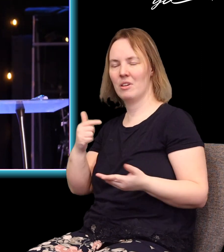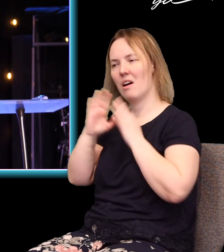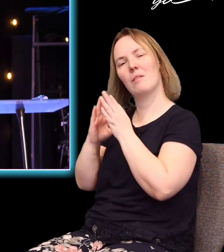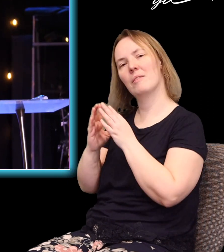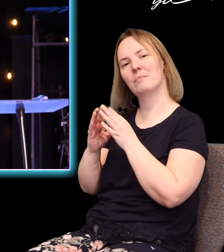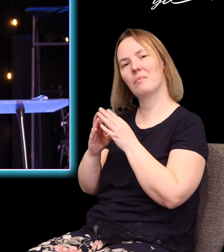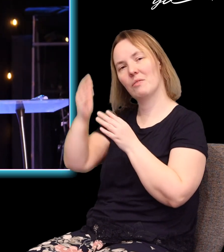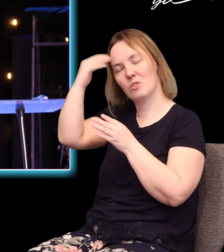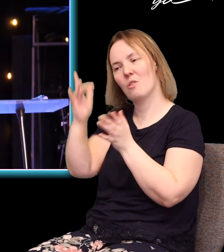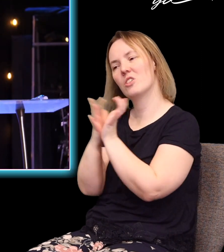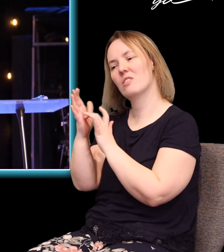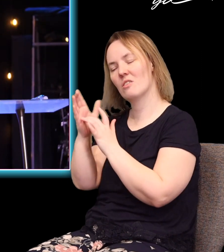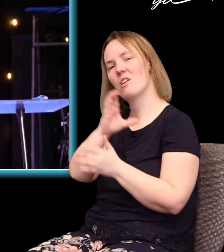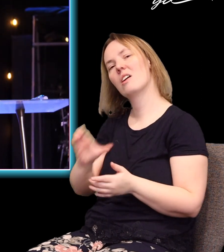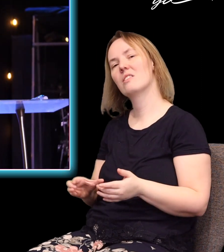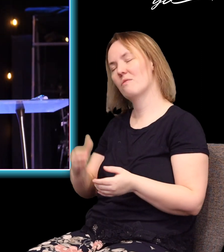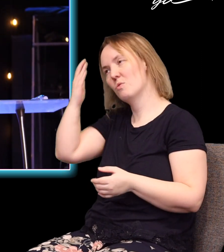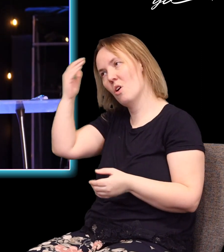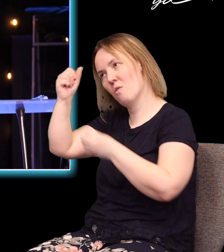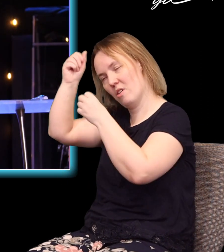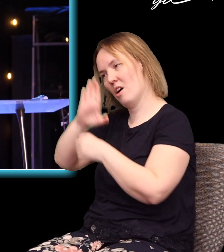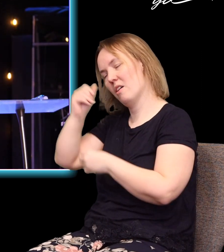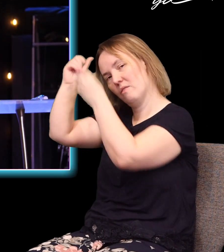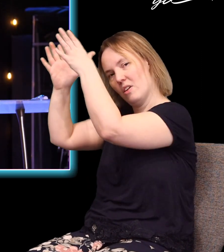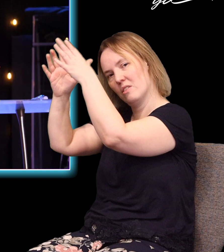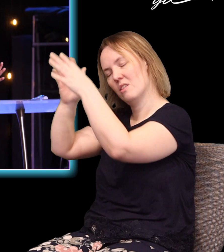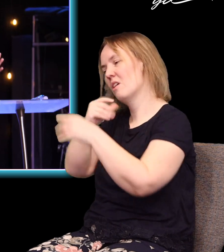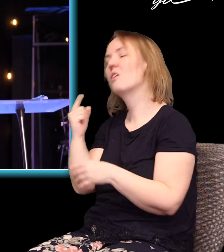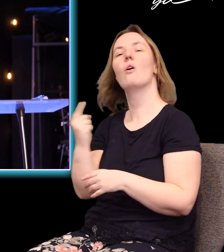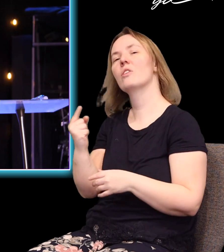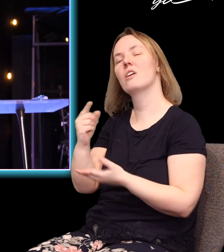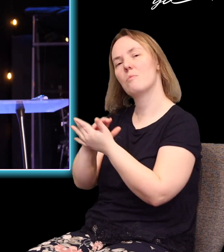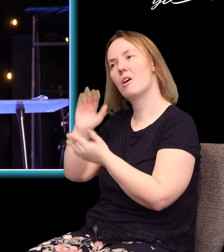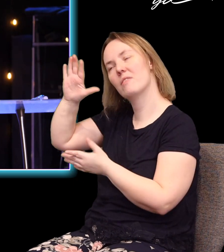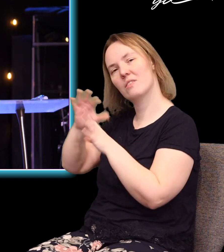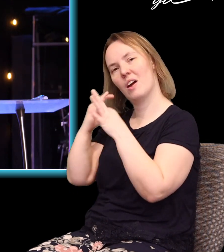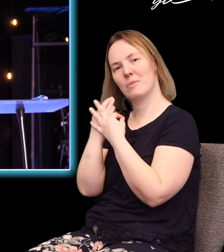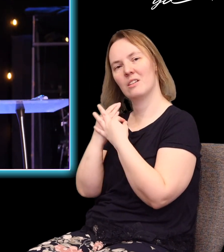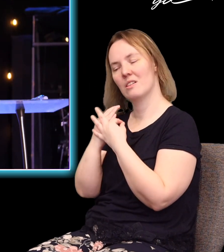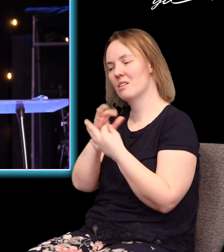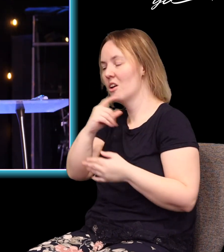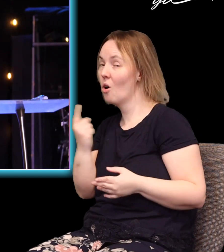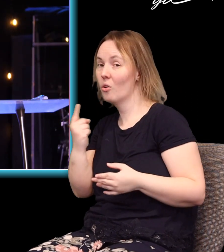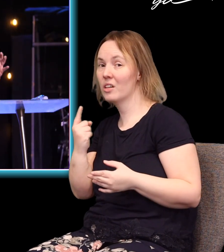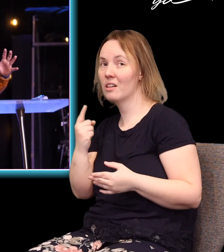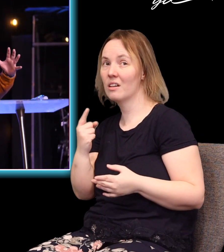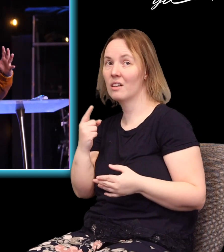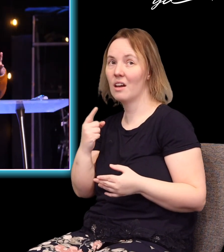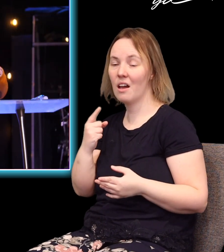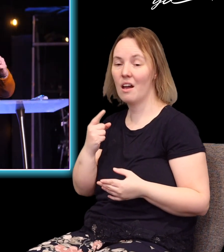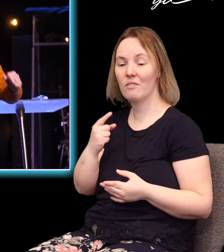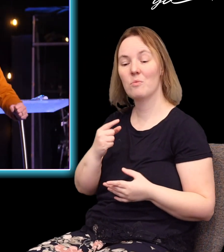know Jesus Christ this morning, if you know God the Father, not only are you part of his family, not only have you